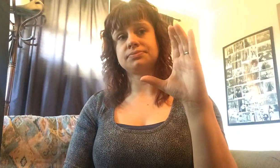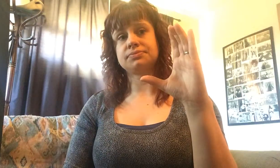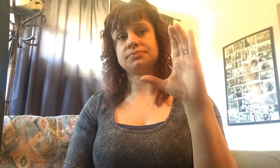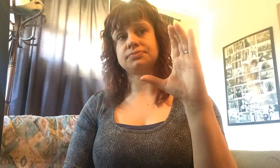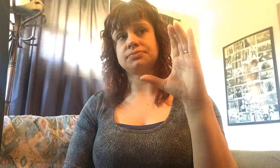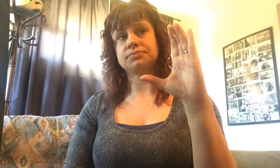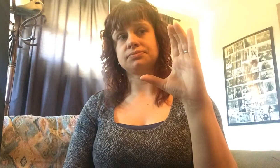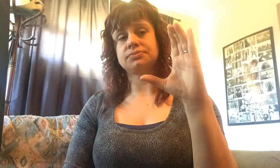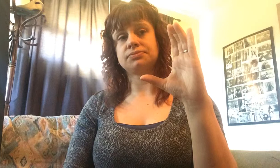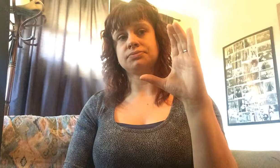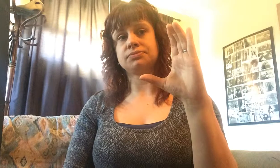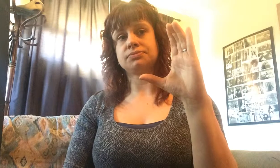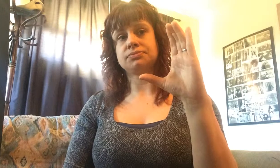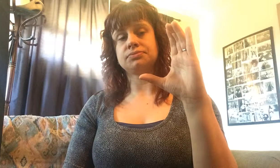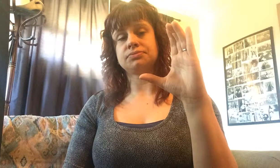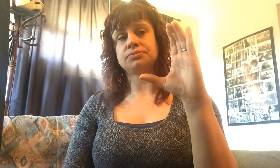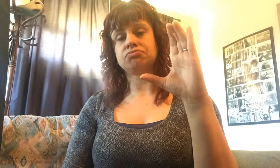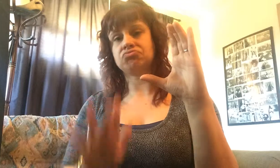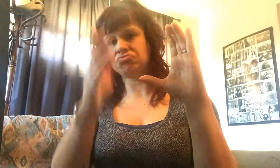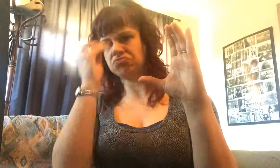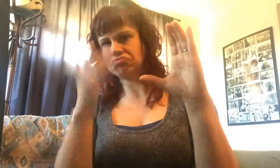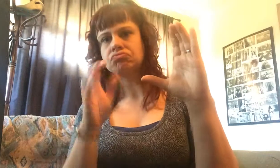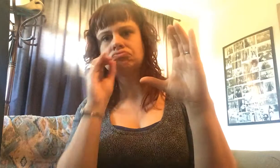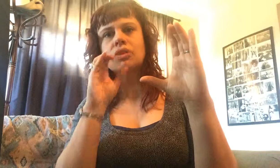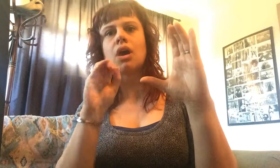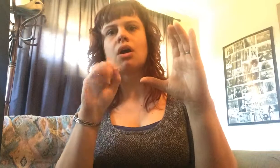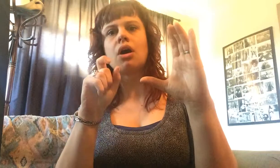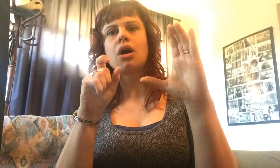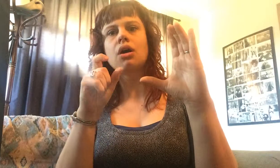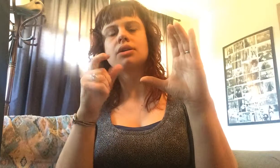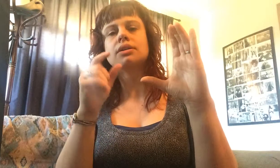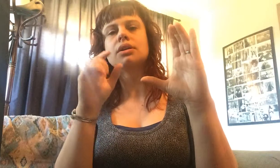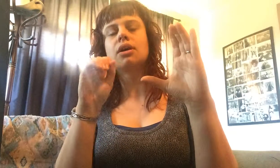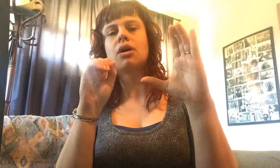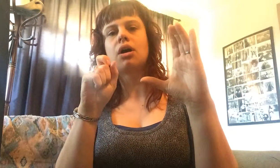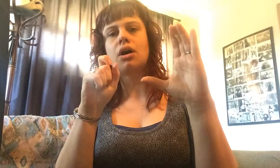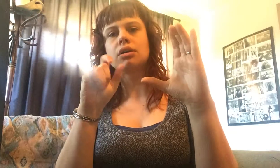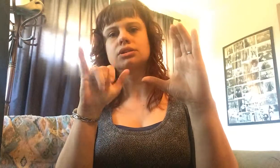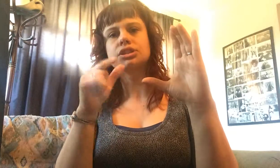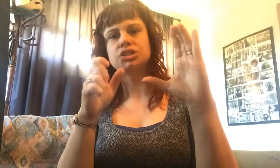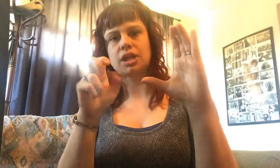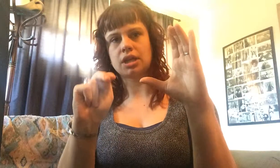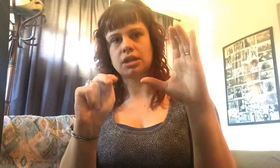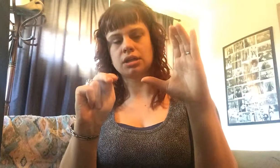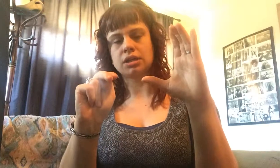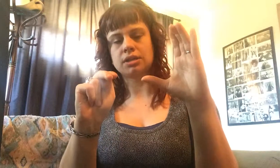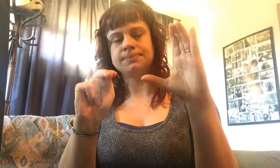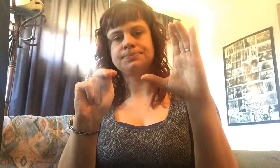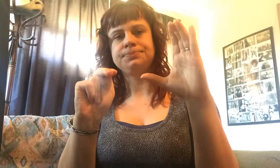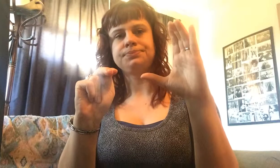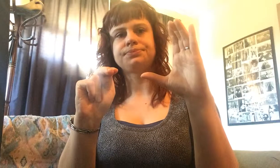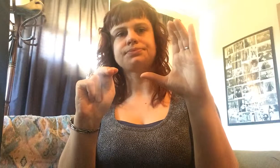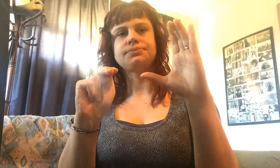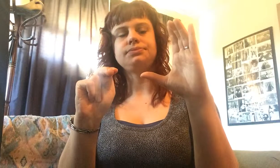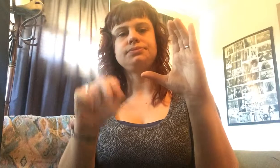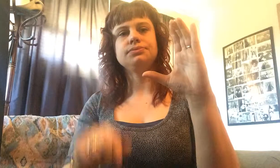carbon dioxide. So, left hand side of the heart, this one, this is going to carry the oxygen